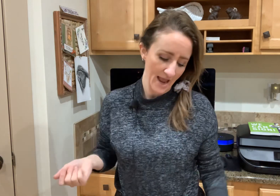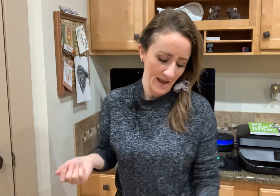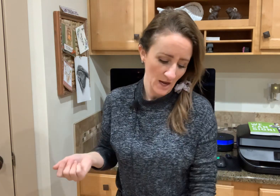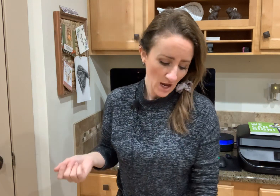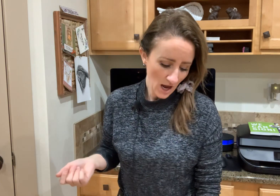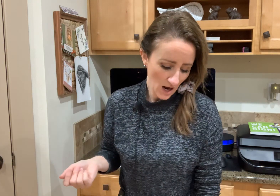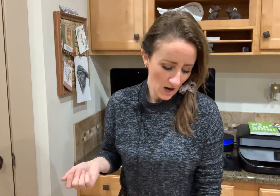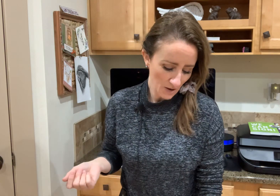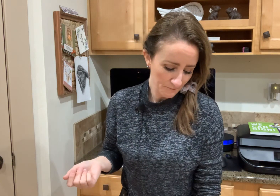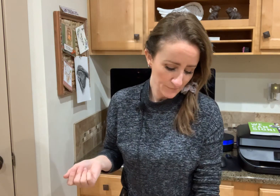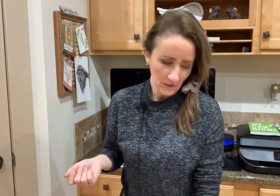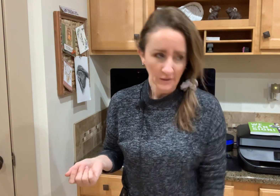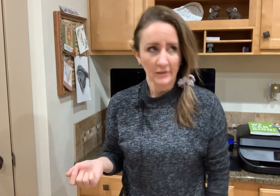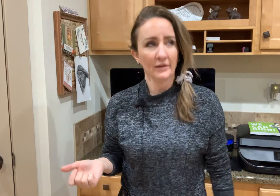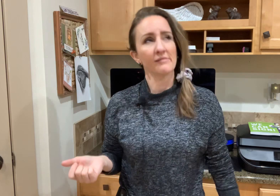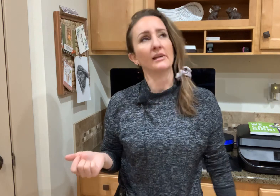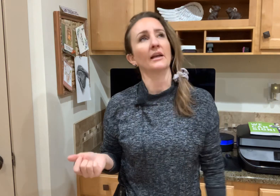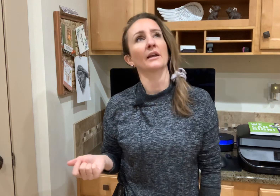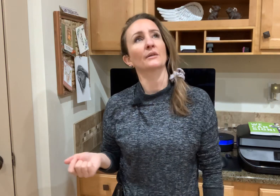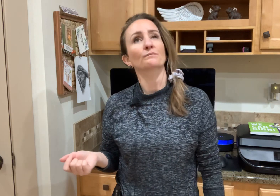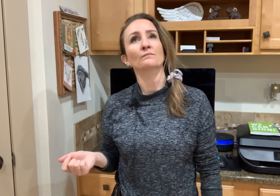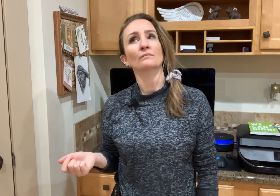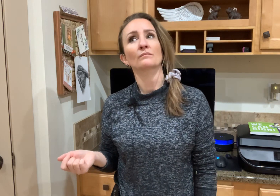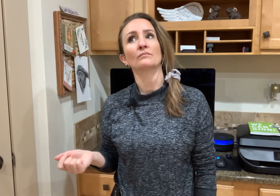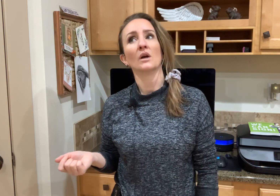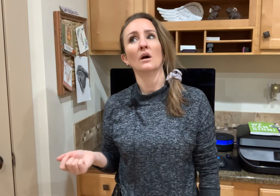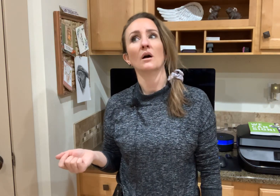say, let's see,